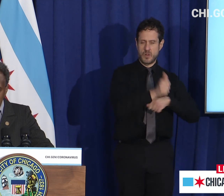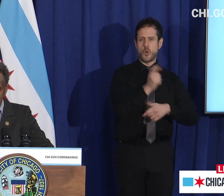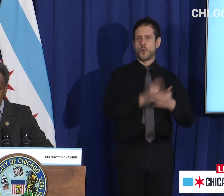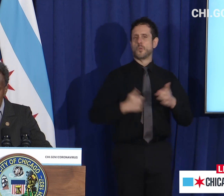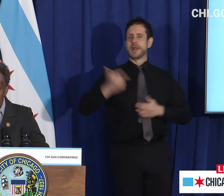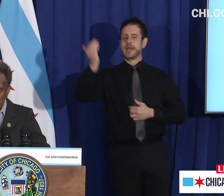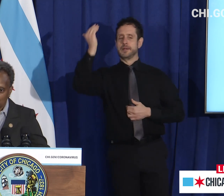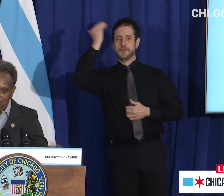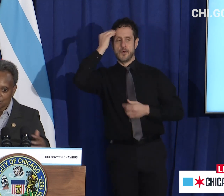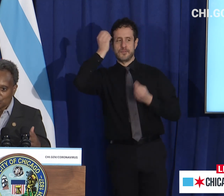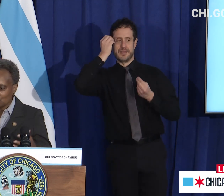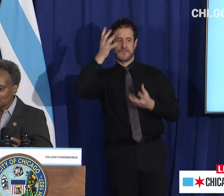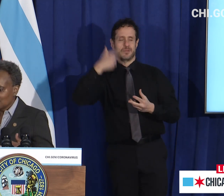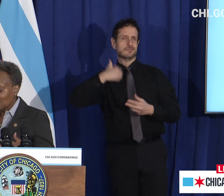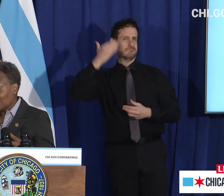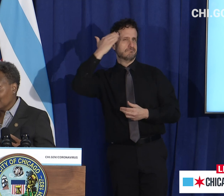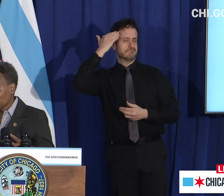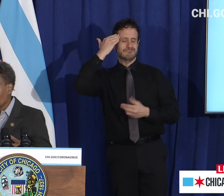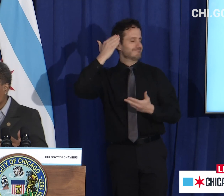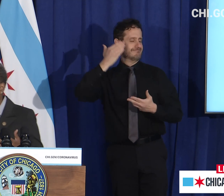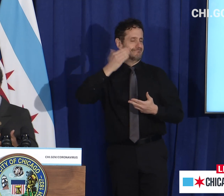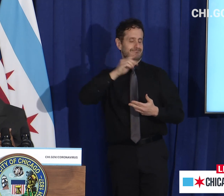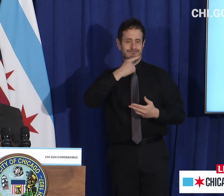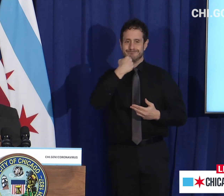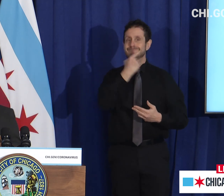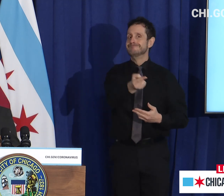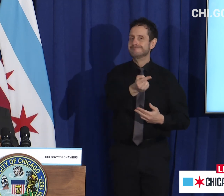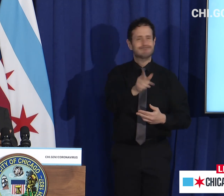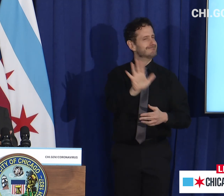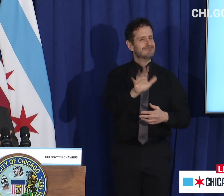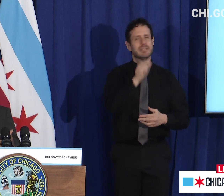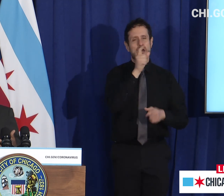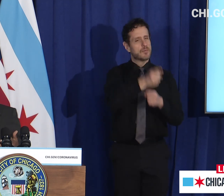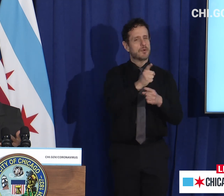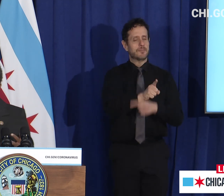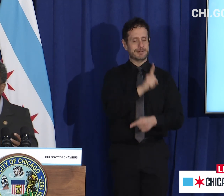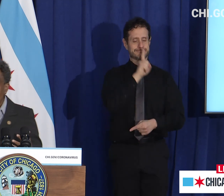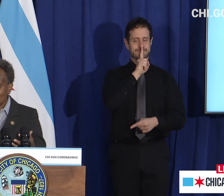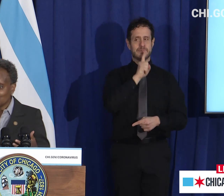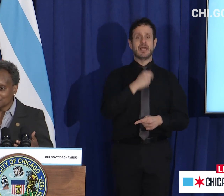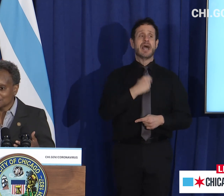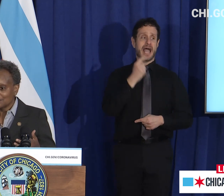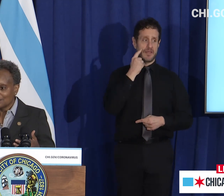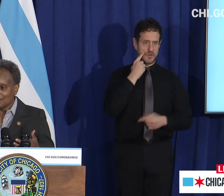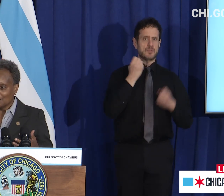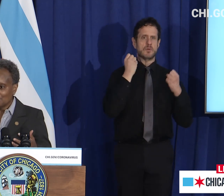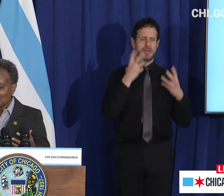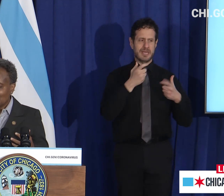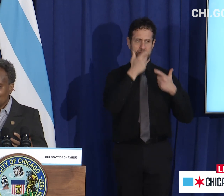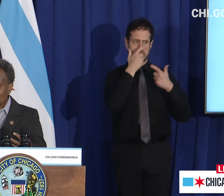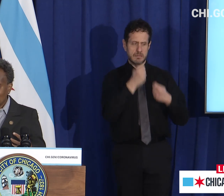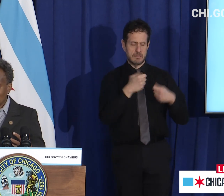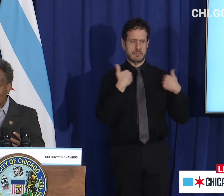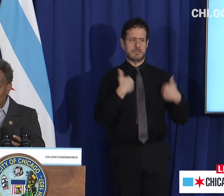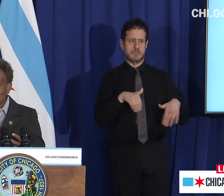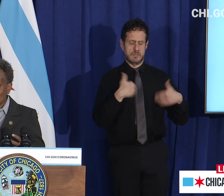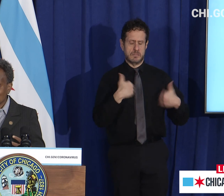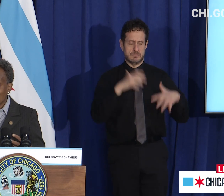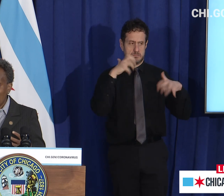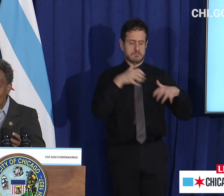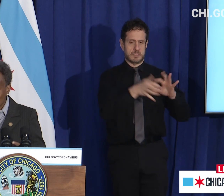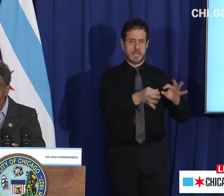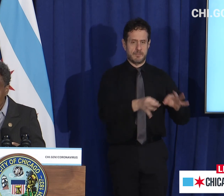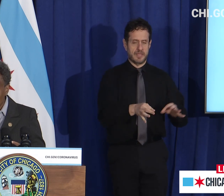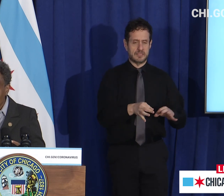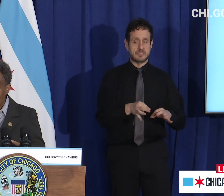I've said this last week because there were a number of, I thought, remarkable comments. Eddie